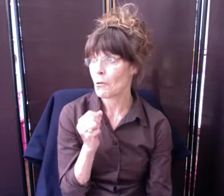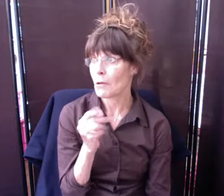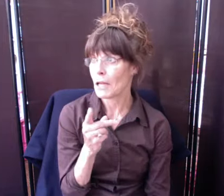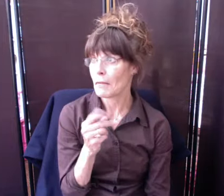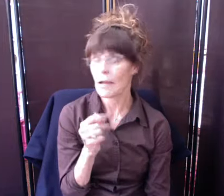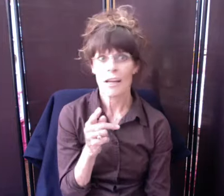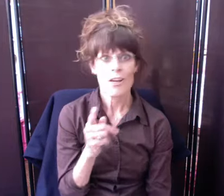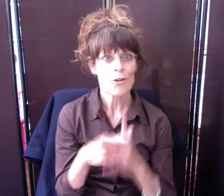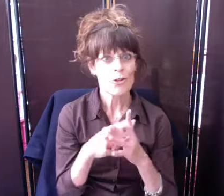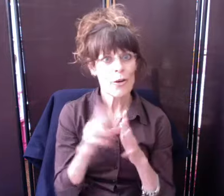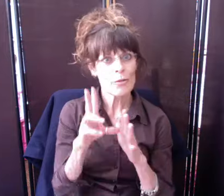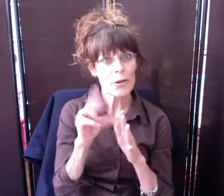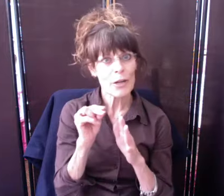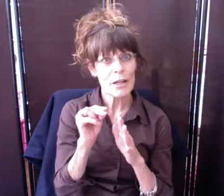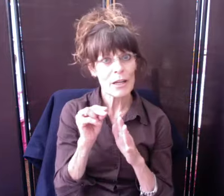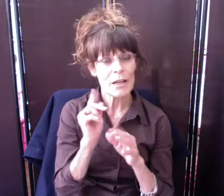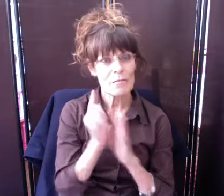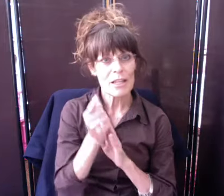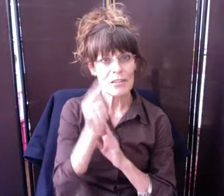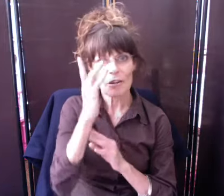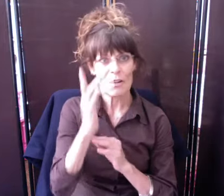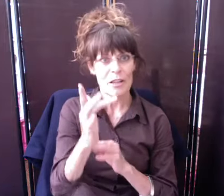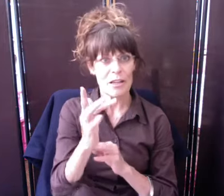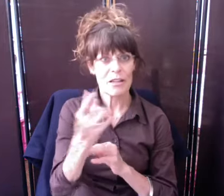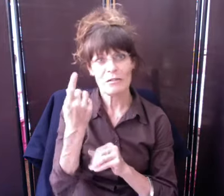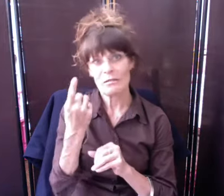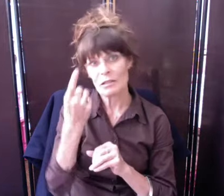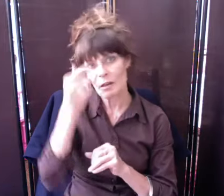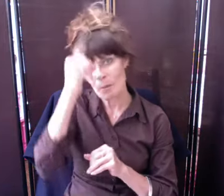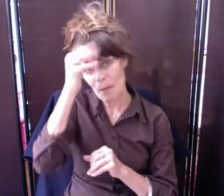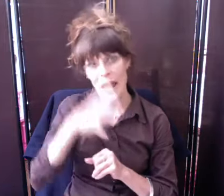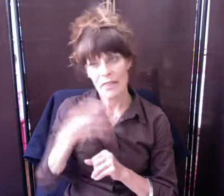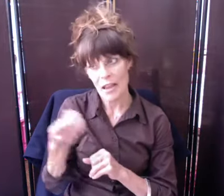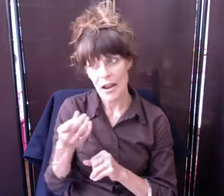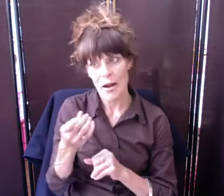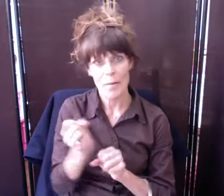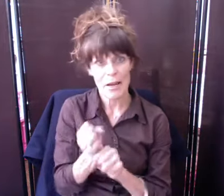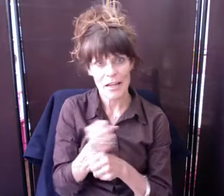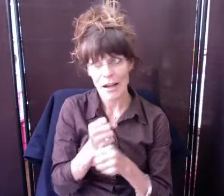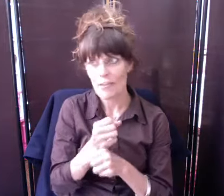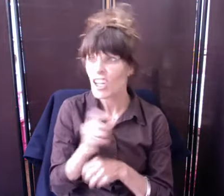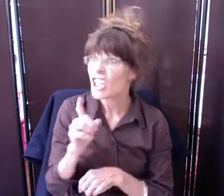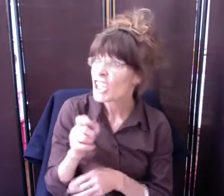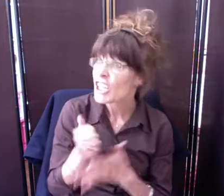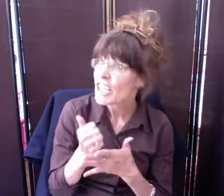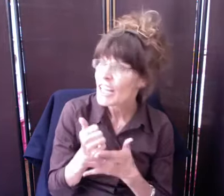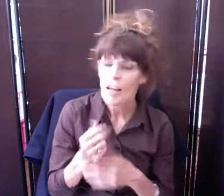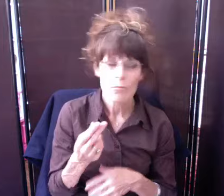minutes early. Of course, nobody's there but the coffee guy. So I go, I'm talking to the coffee guy. Do you need help? Whatever. He doesn't. Then the